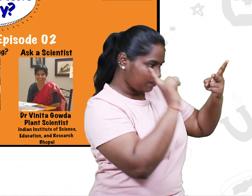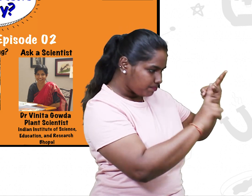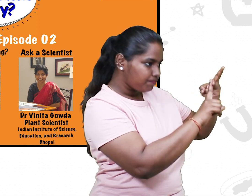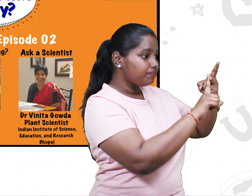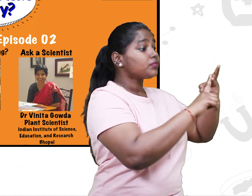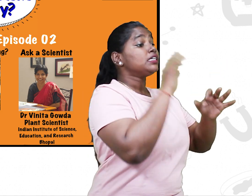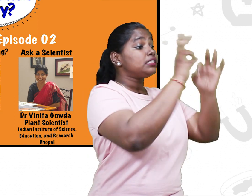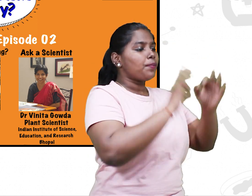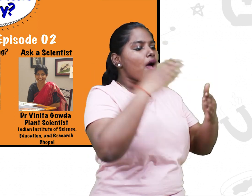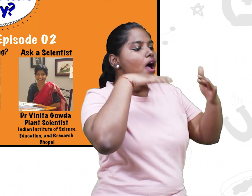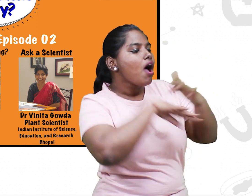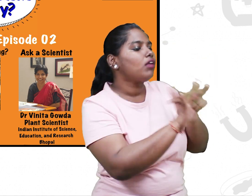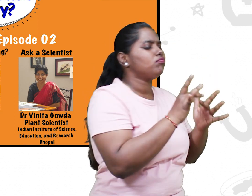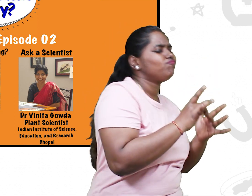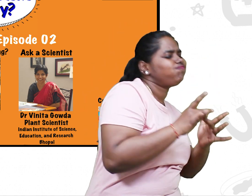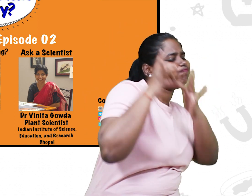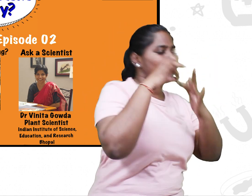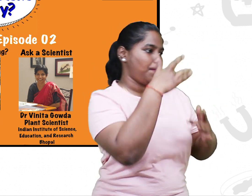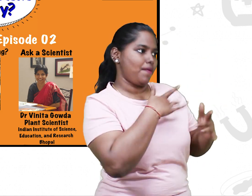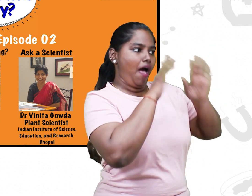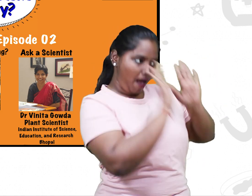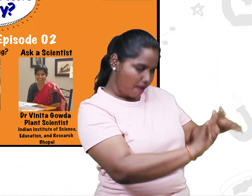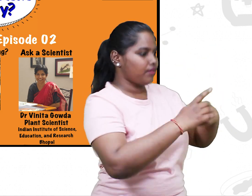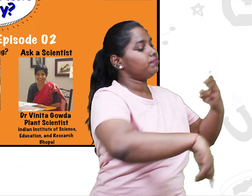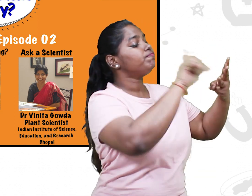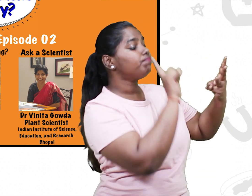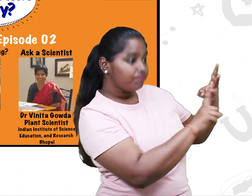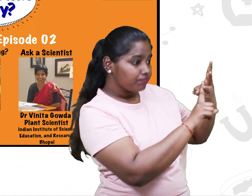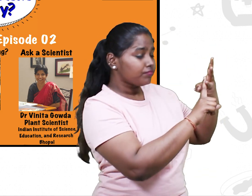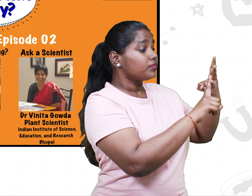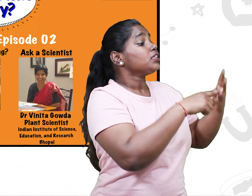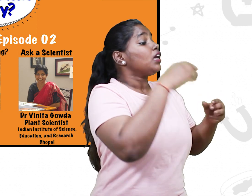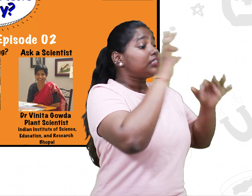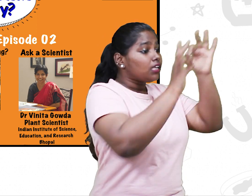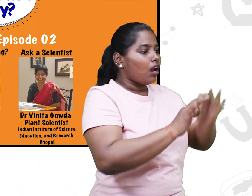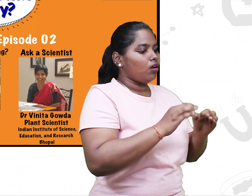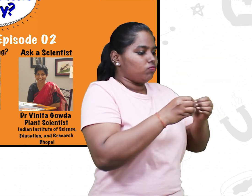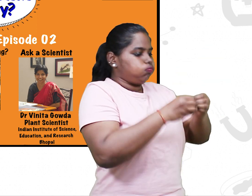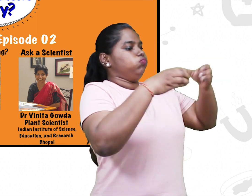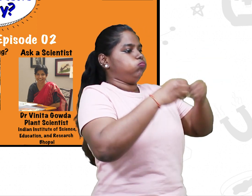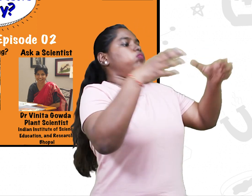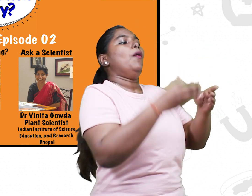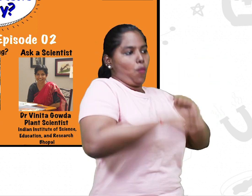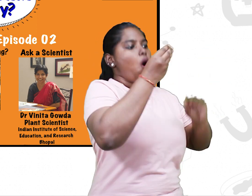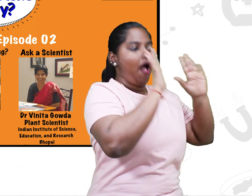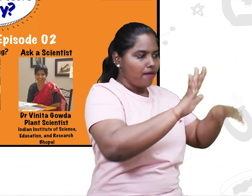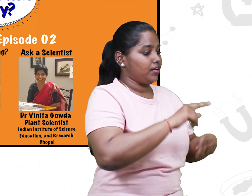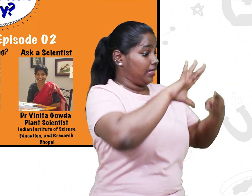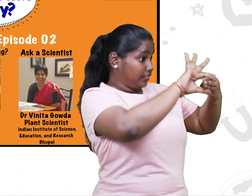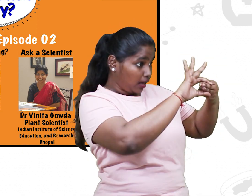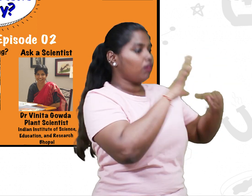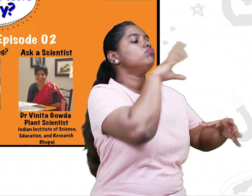cells, 2. Turn them into specific kinds of cells, 3. Increase the cell size. All